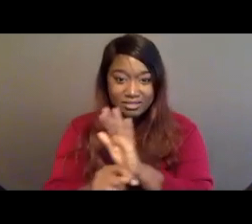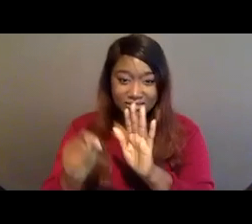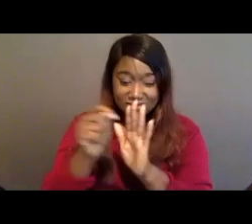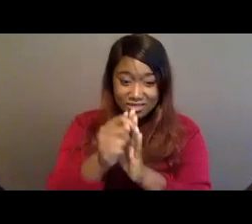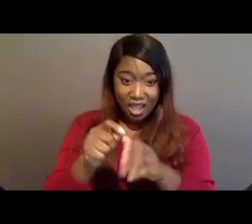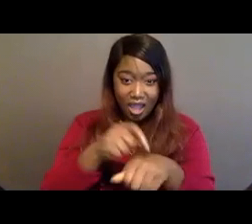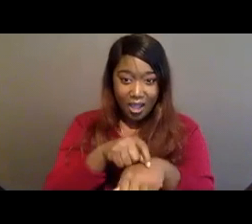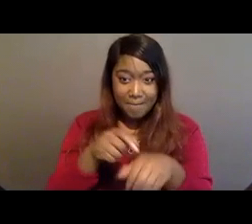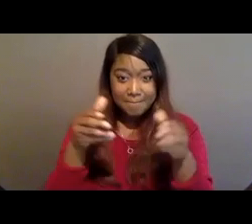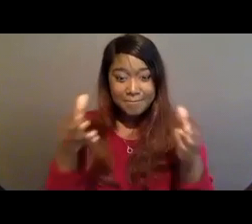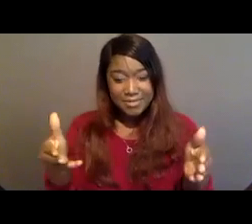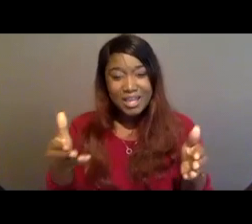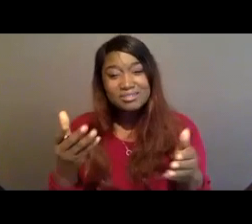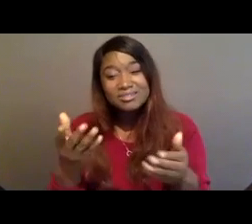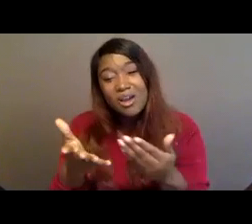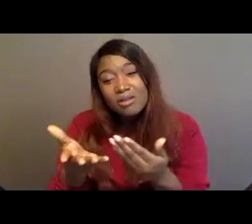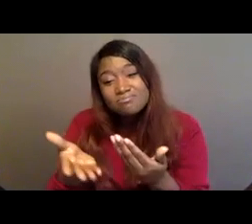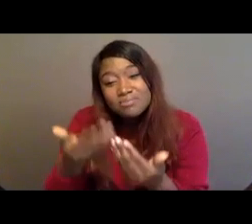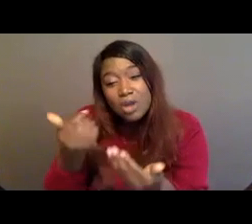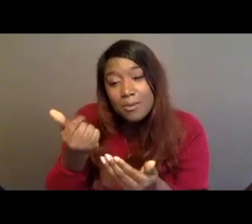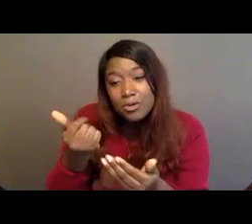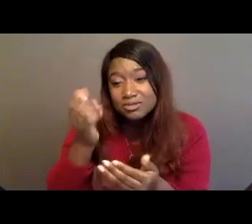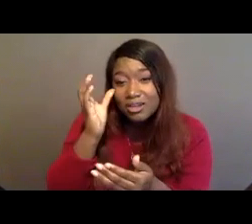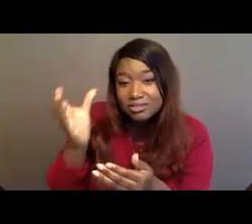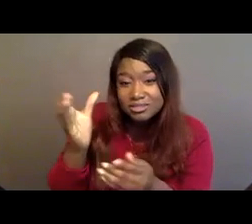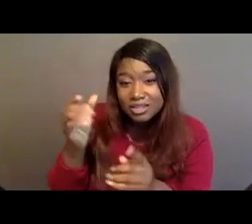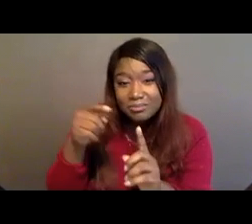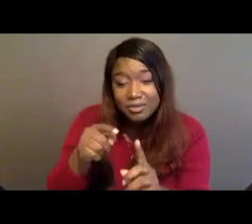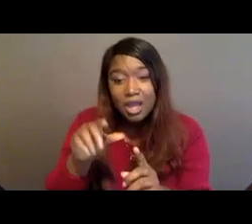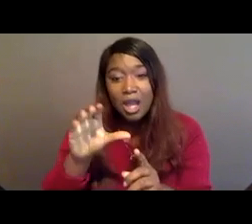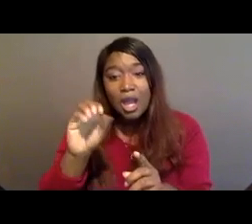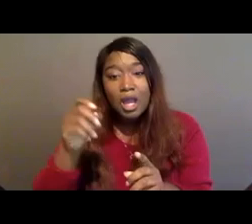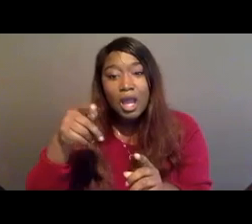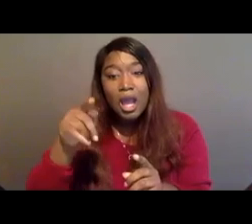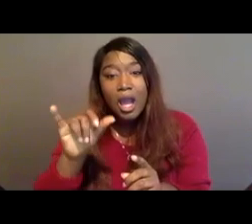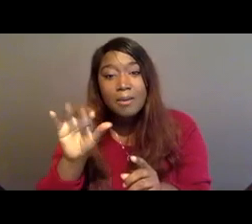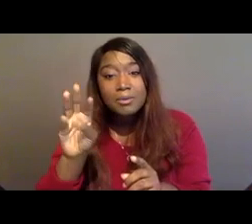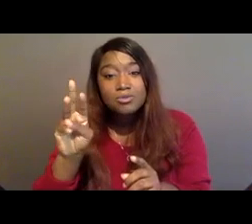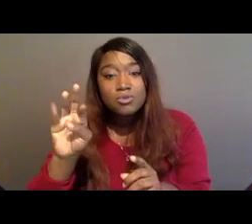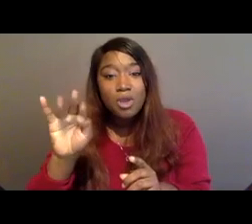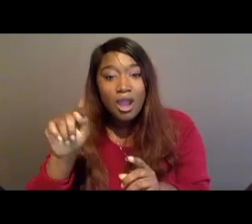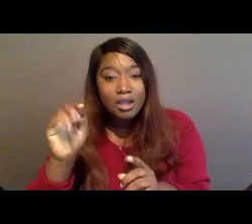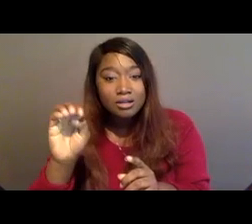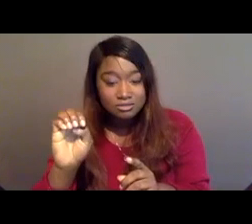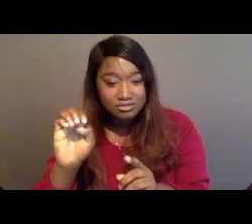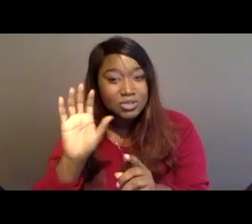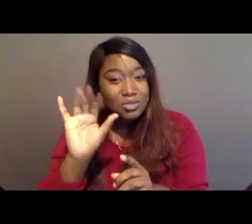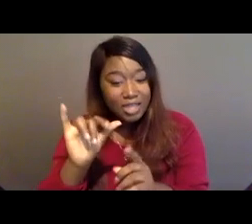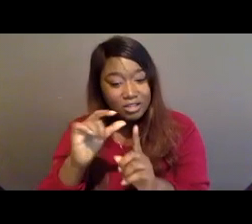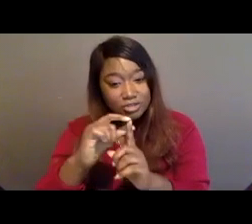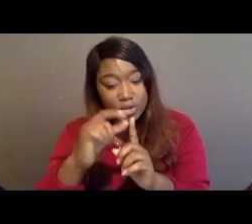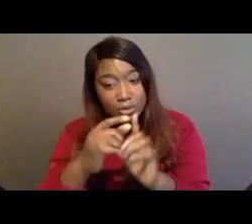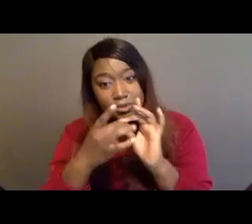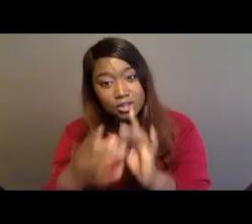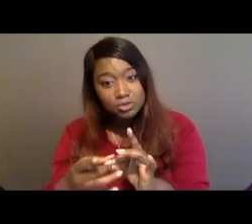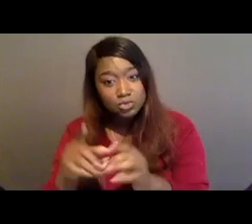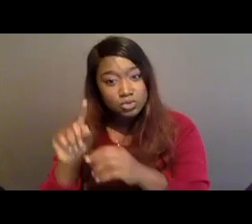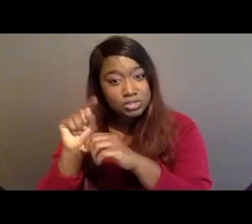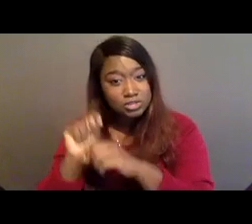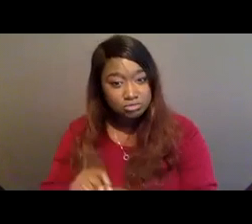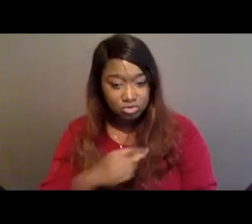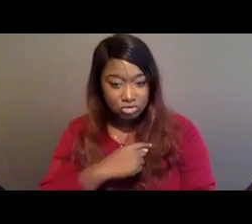not literally copywritten, but a term of traditional Chinese medicine. And we refer to this